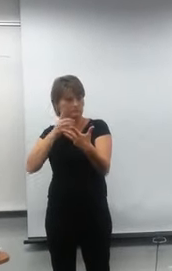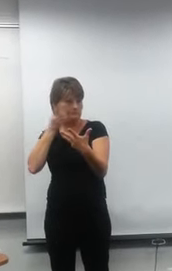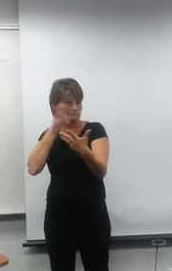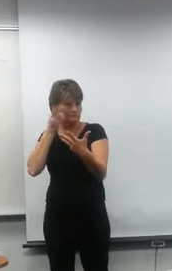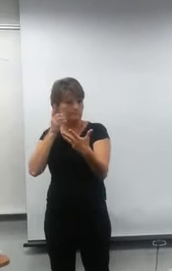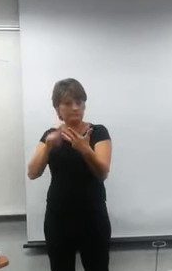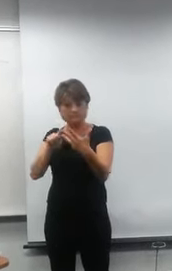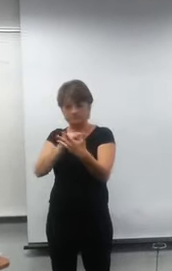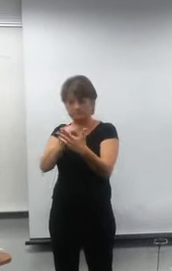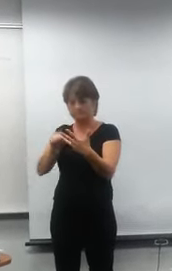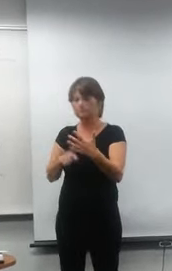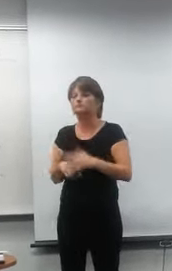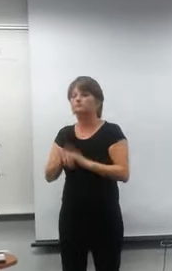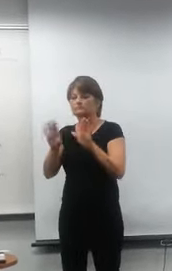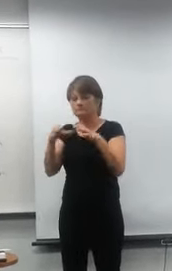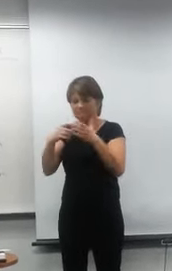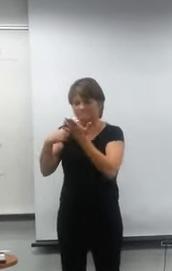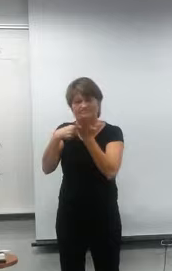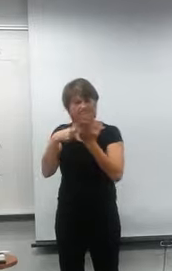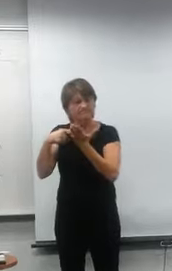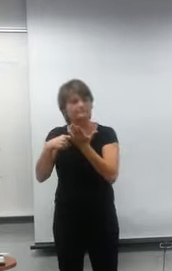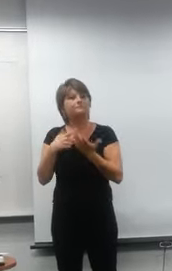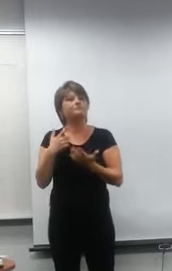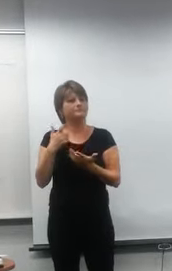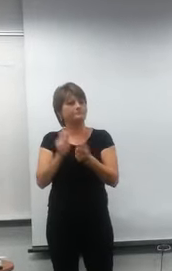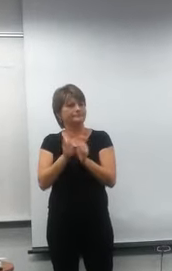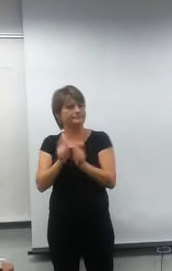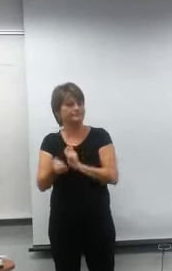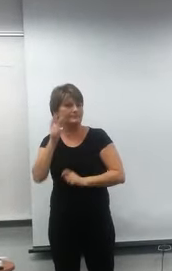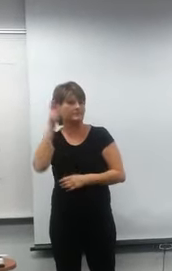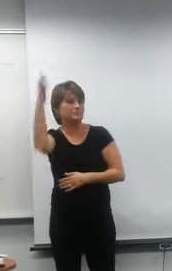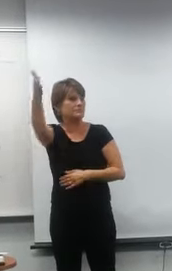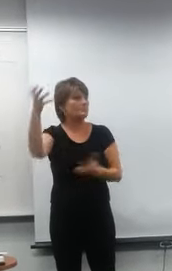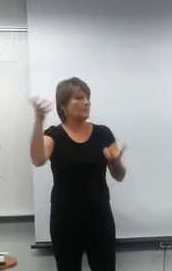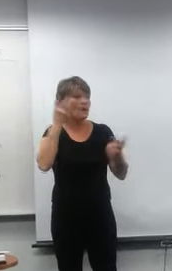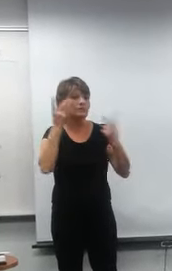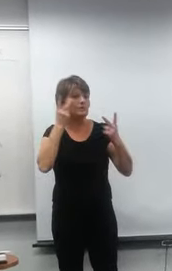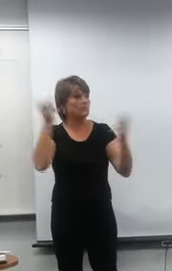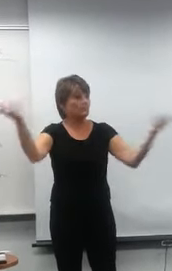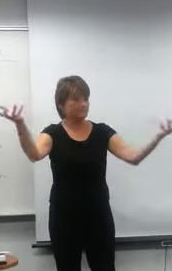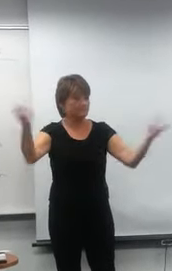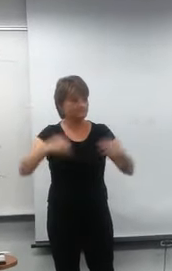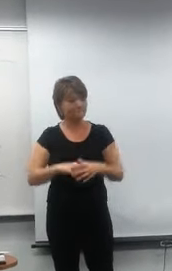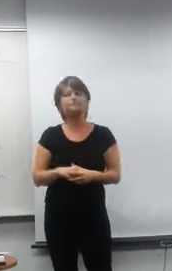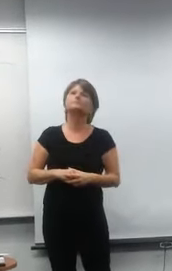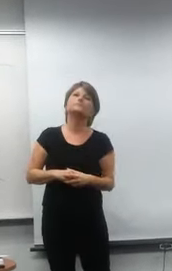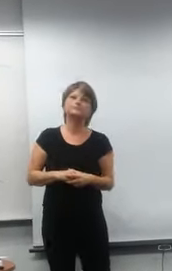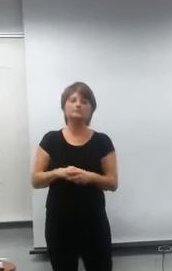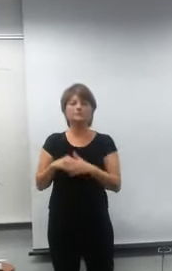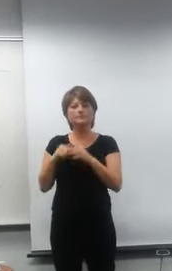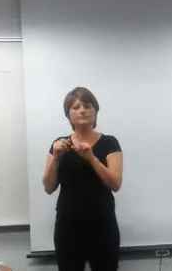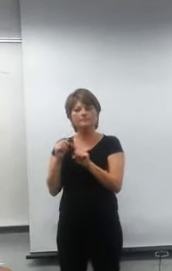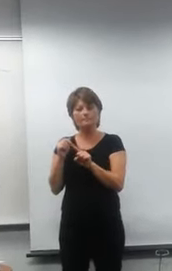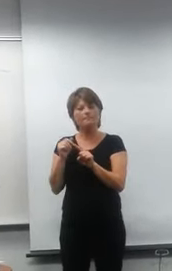Crom, myself, Diana Gorman. We sat around and we discussed, what are these future changes? What do we want to see happen with